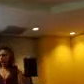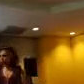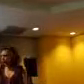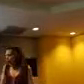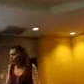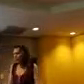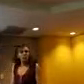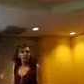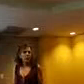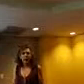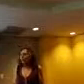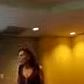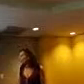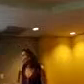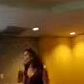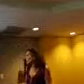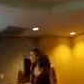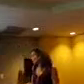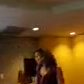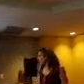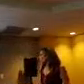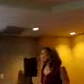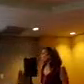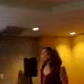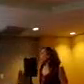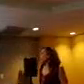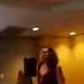cake. Okay? We don't have that.